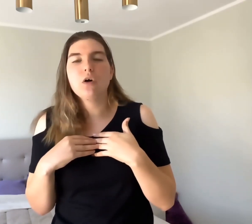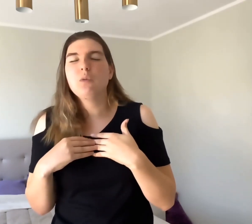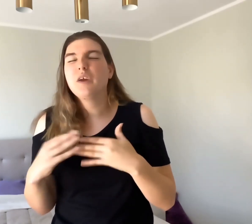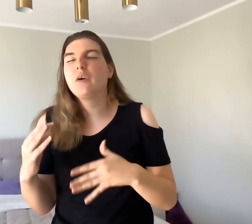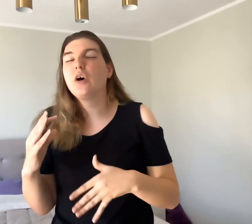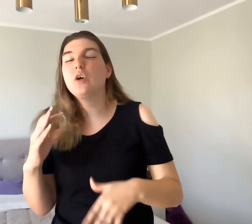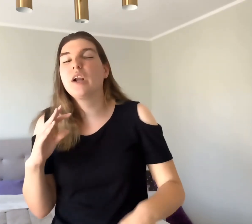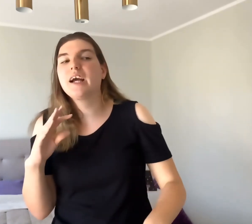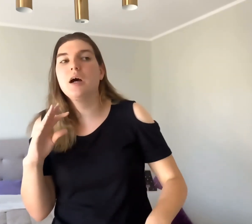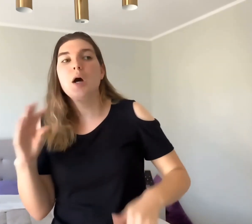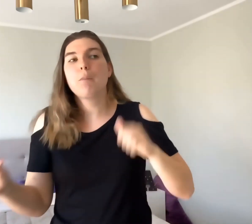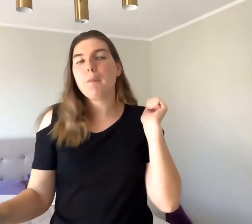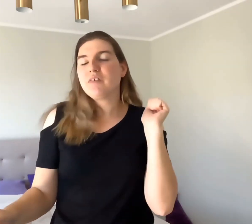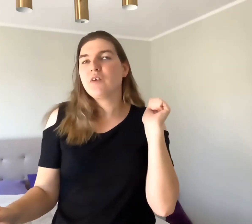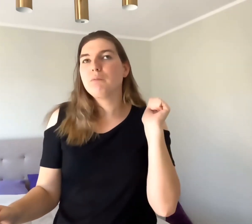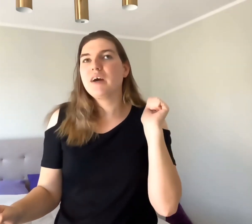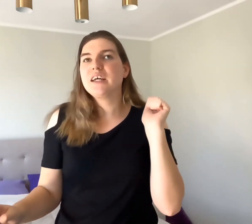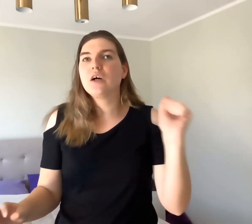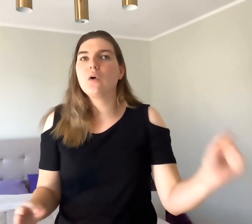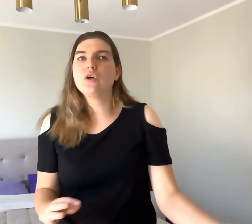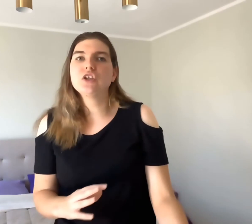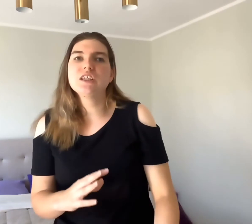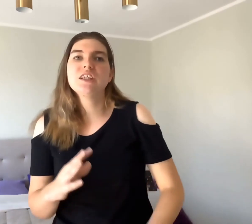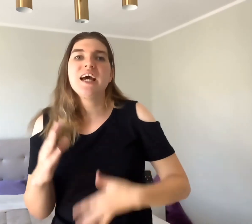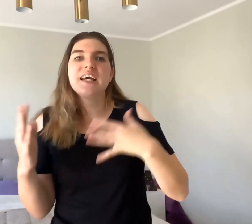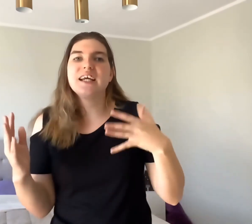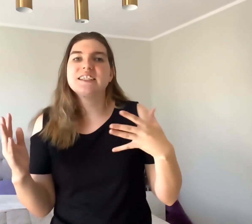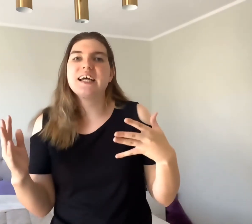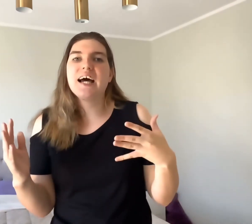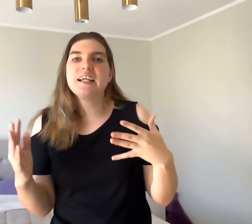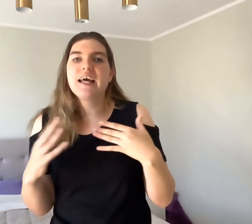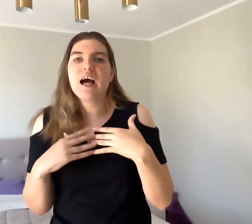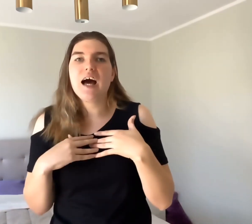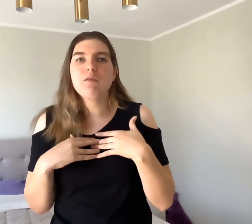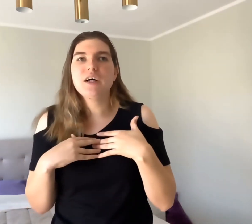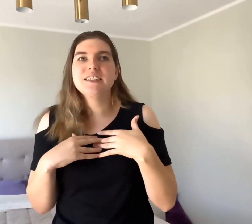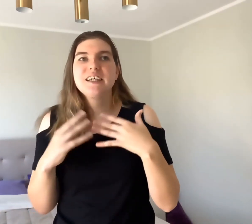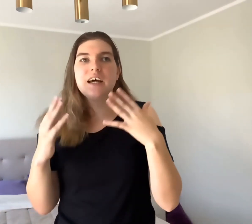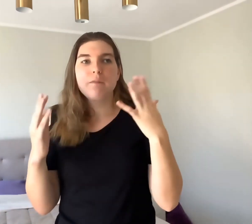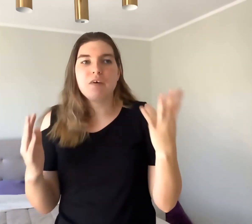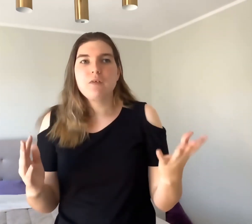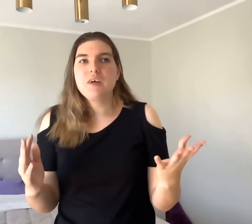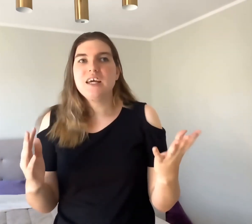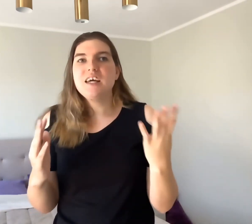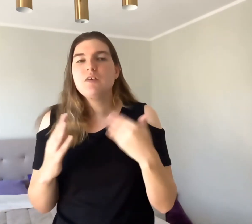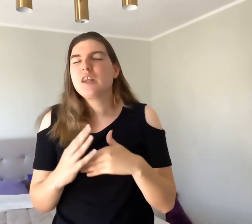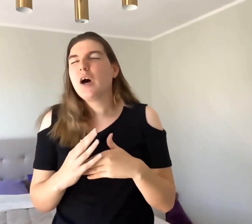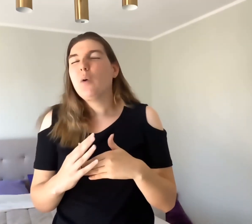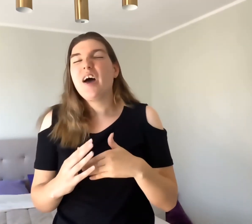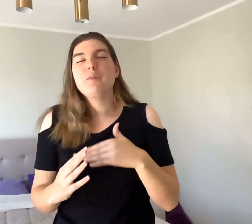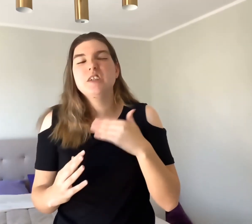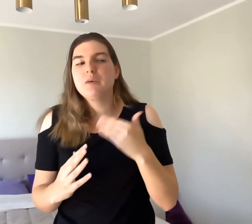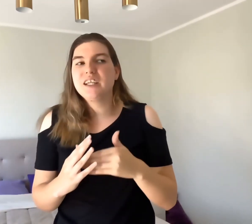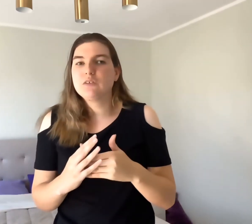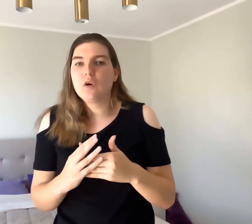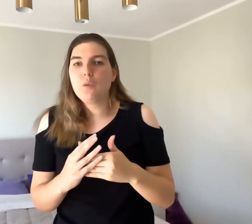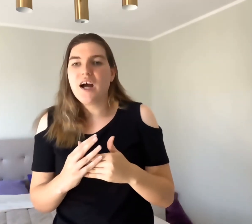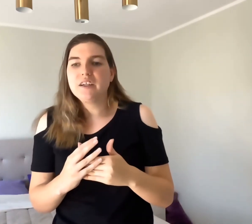whether or not you're like a proper filmmaker or you're just getting started like I was. But for me, even though I've been doing this for a while now,